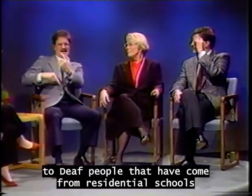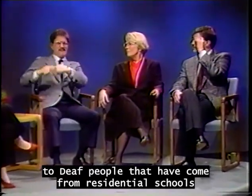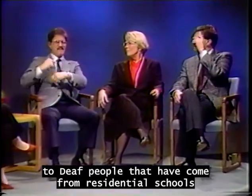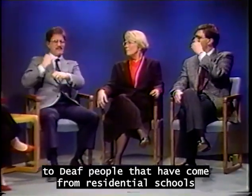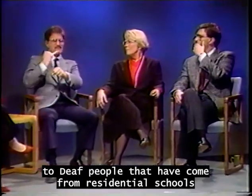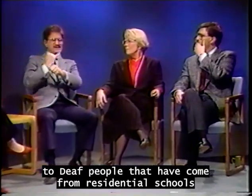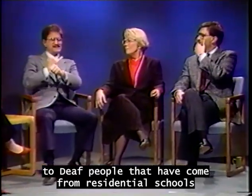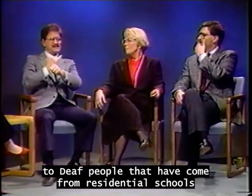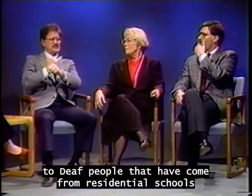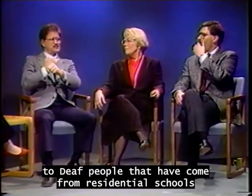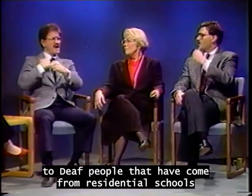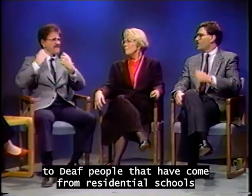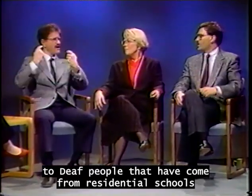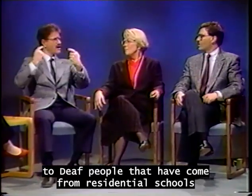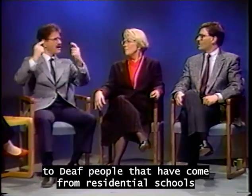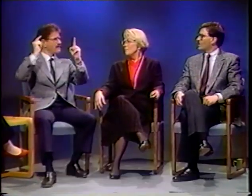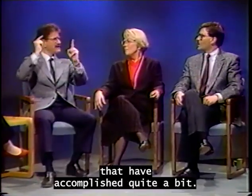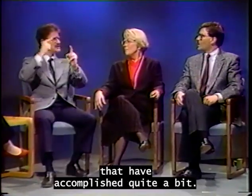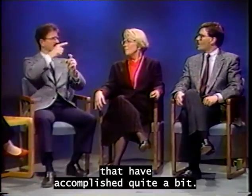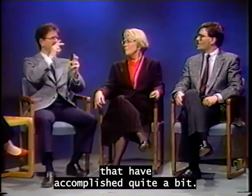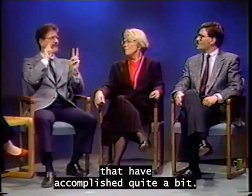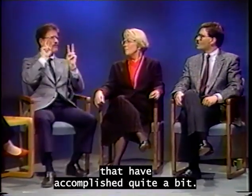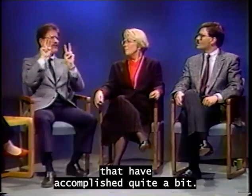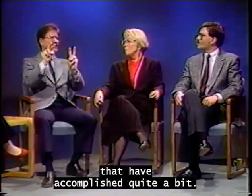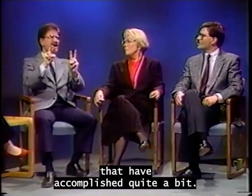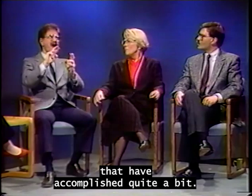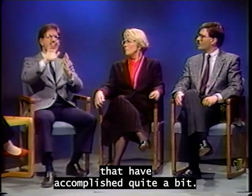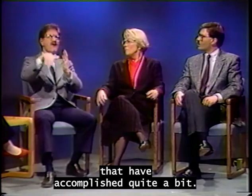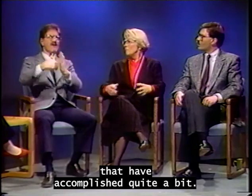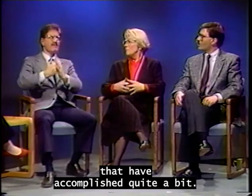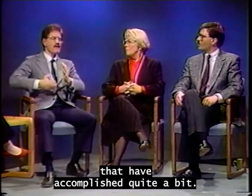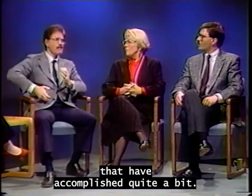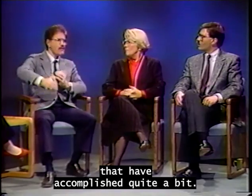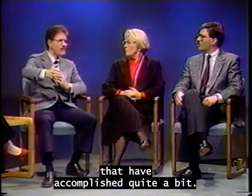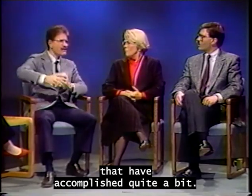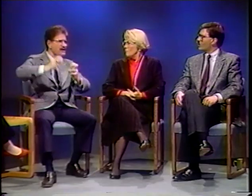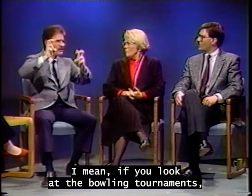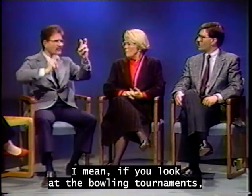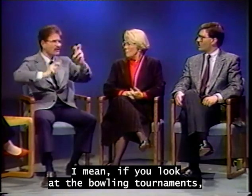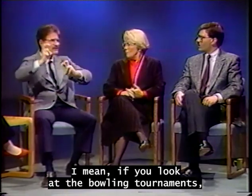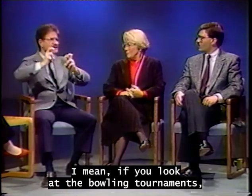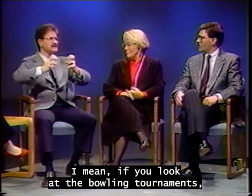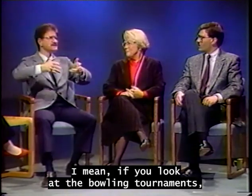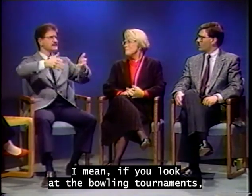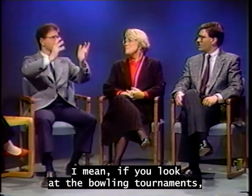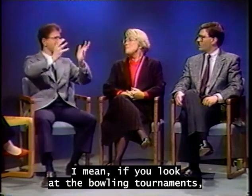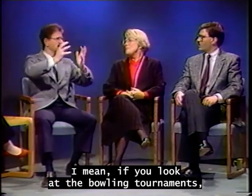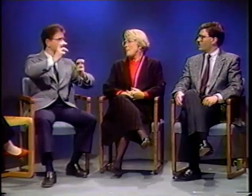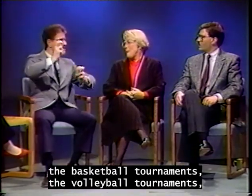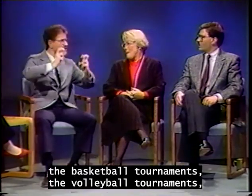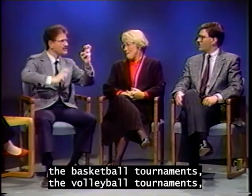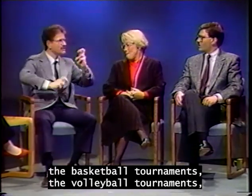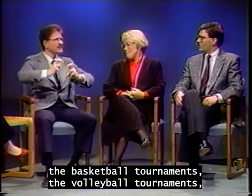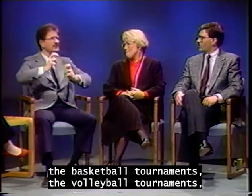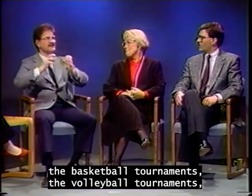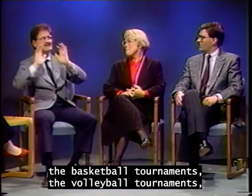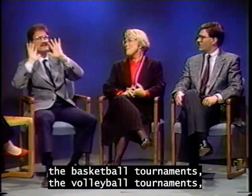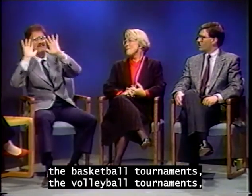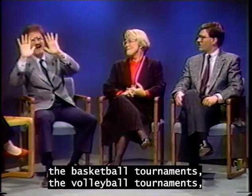deaf people that have come from residential schools that have accomplished quite a bit. I mean, if you look at the bowling tournaments, the basketball tournaments,